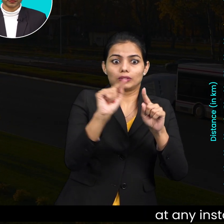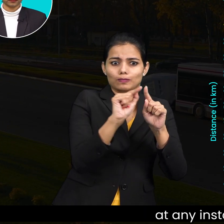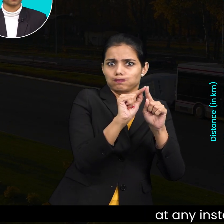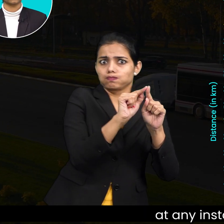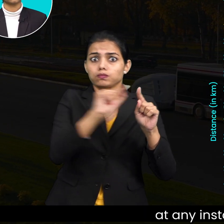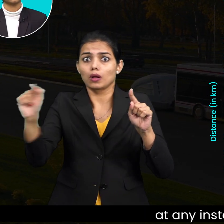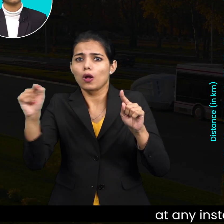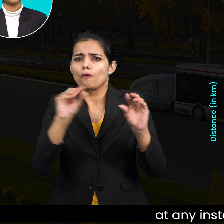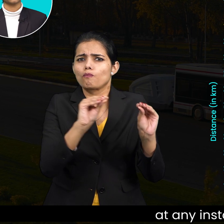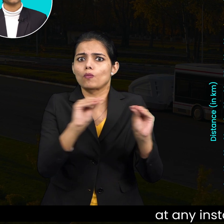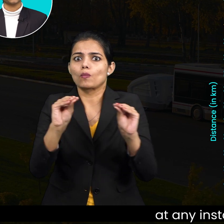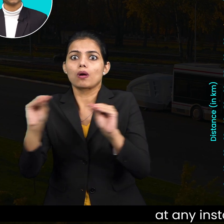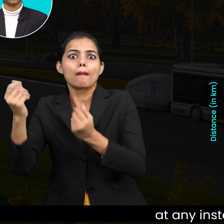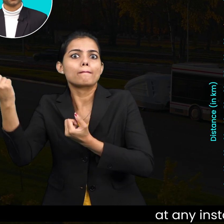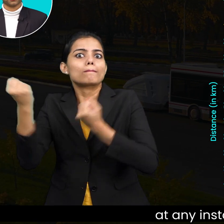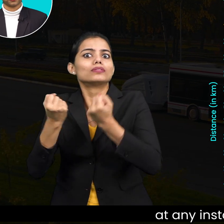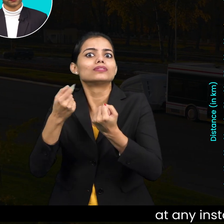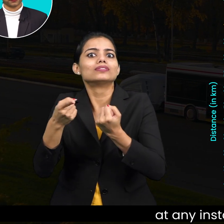time.